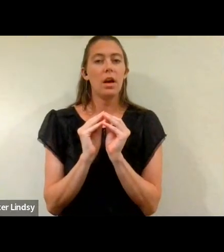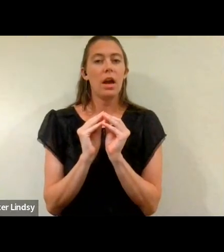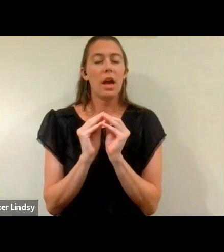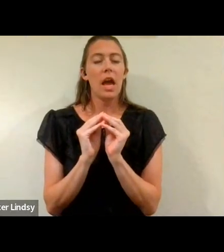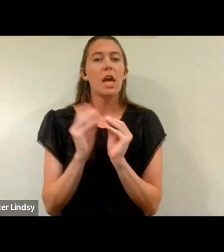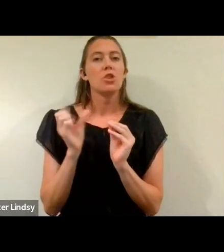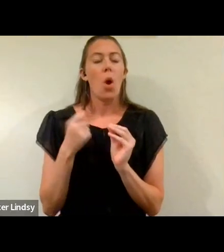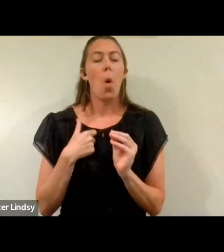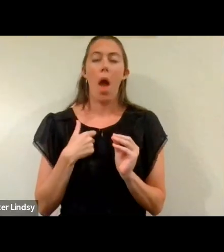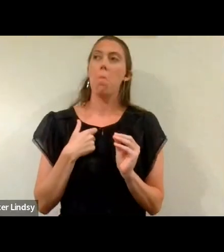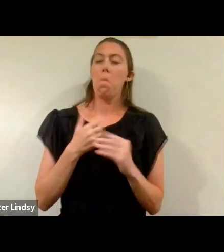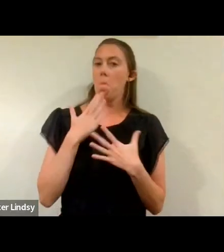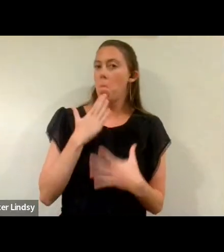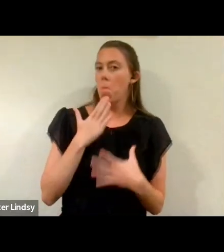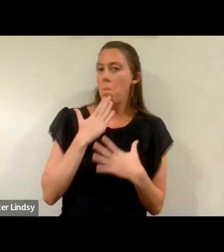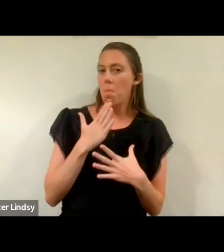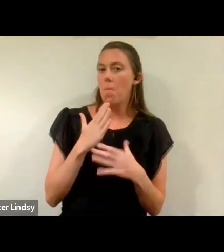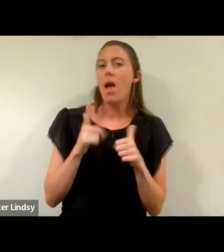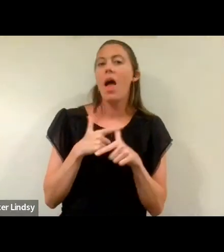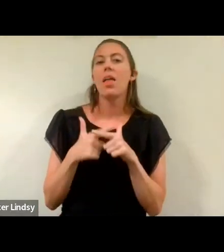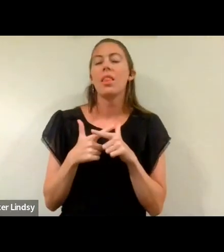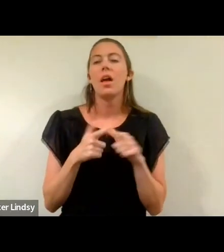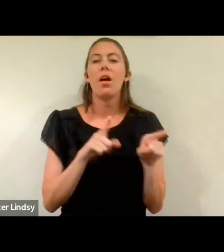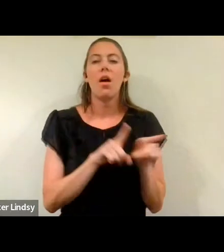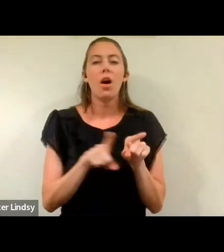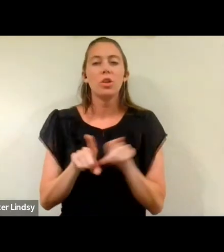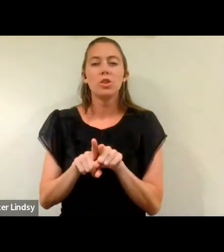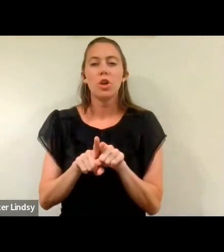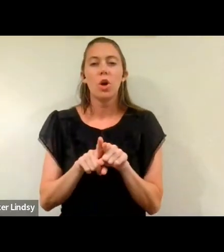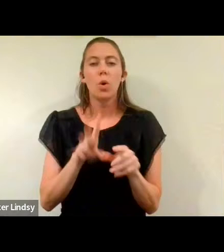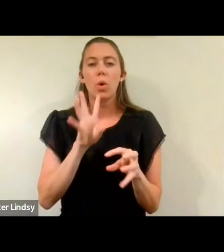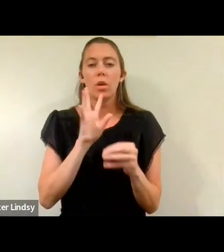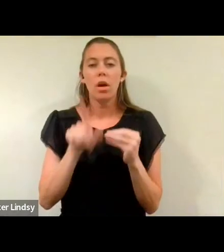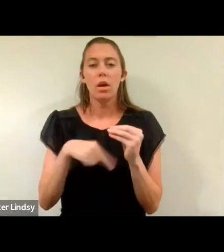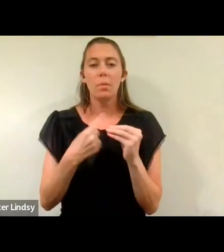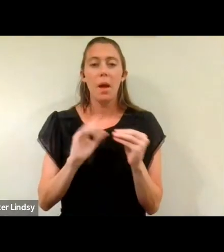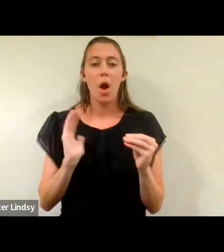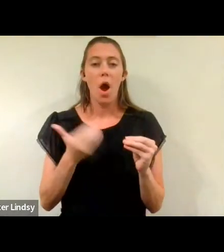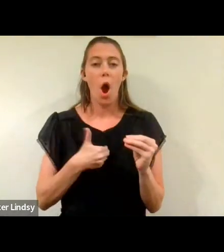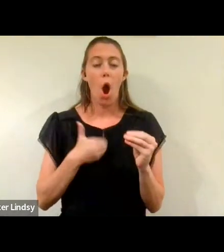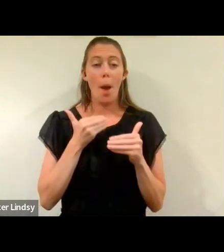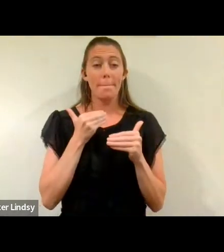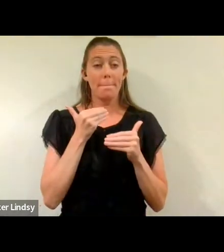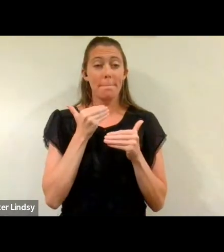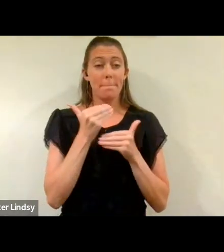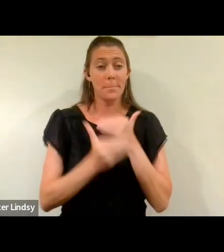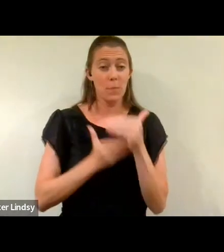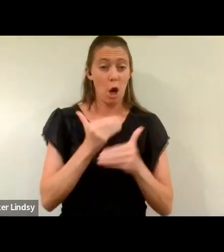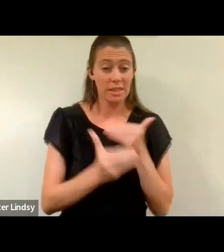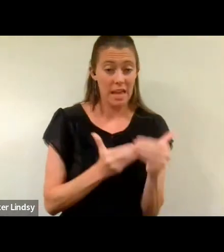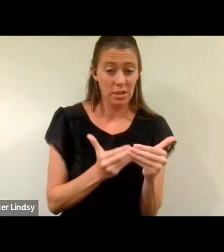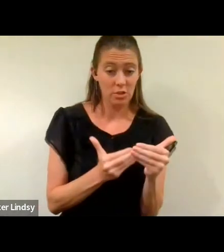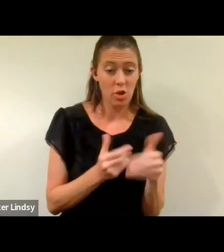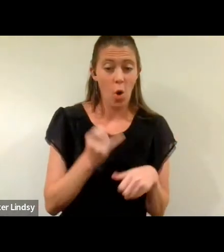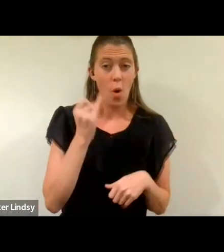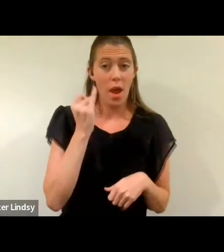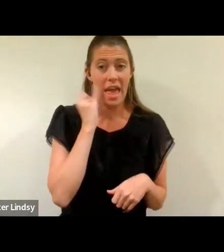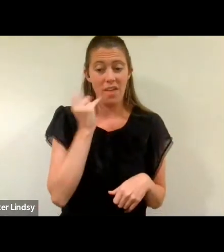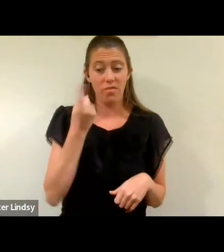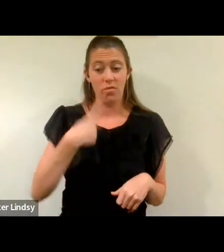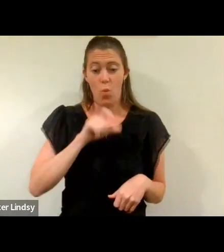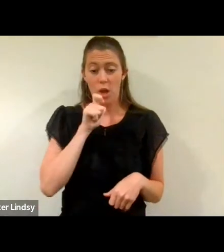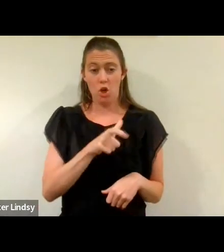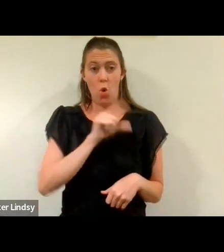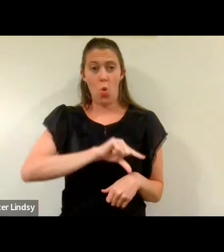of that, we have processes that, on top of not being able to qualify for receiving funding on a